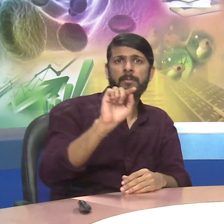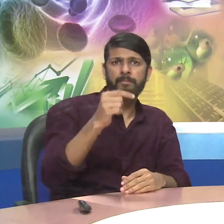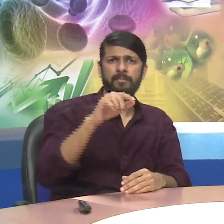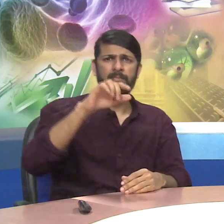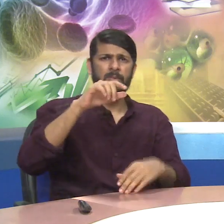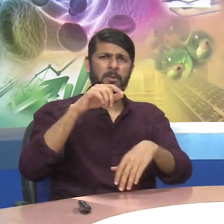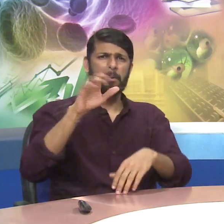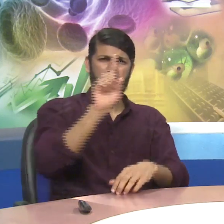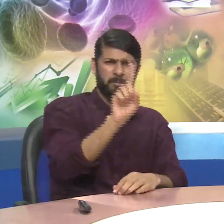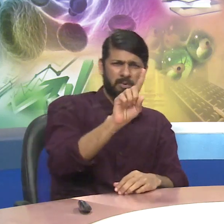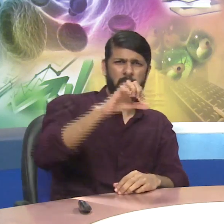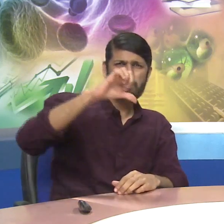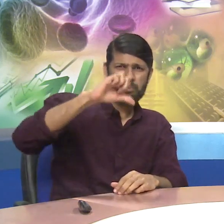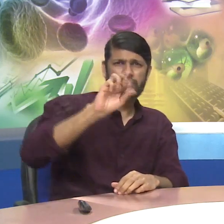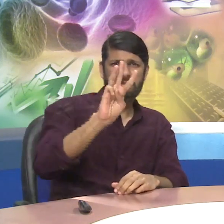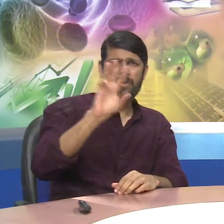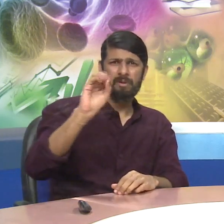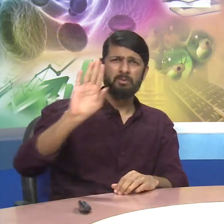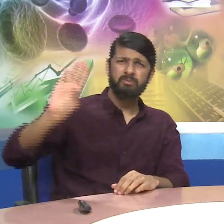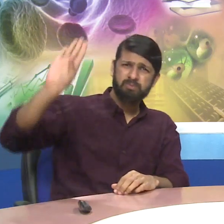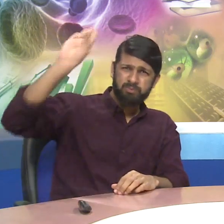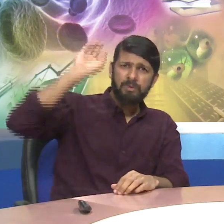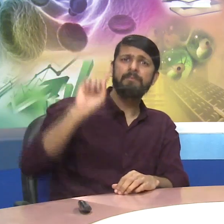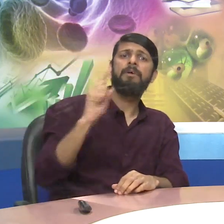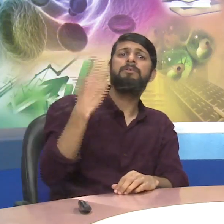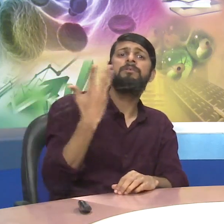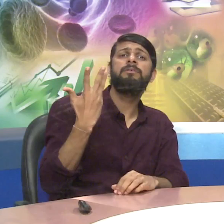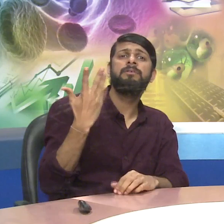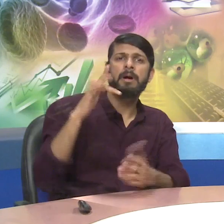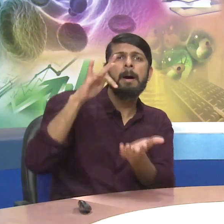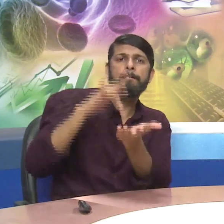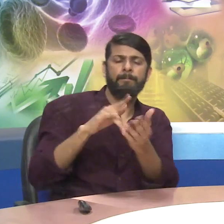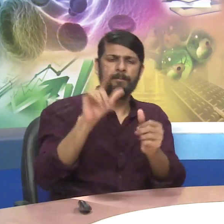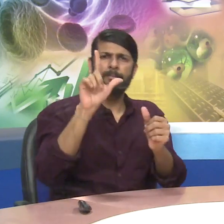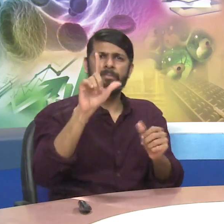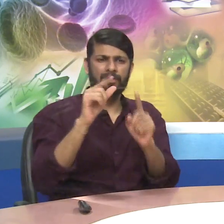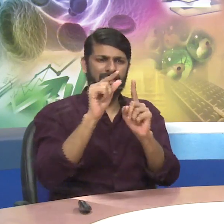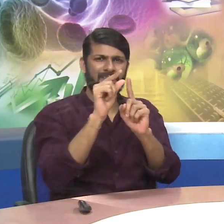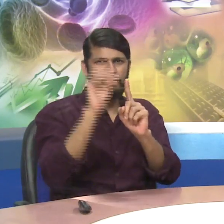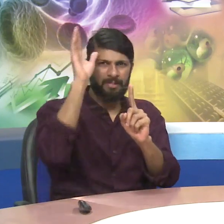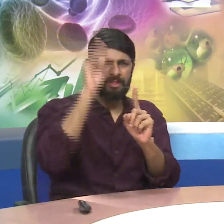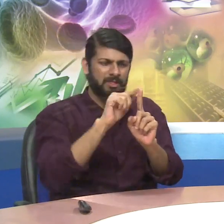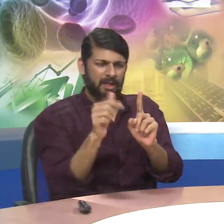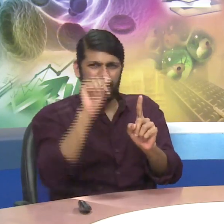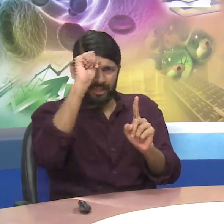on January 26 in the year